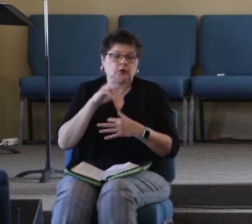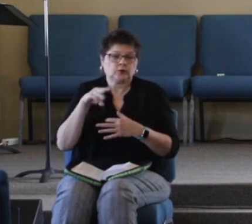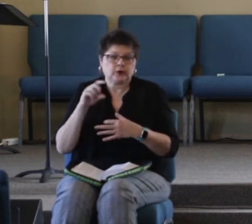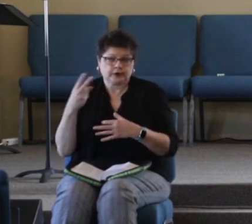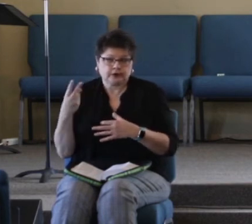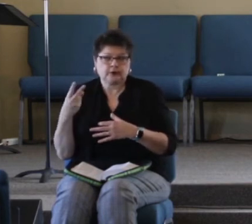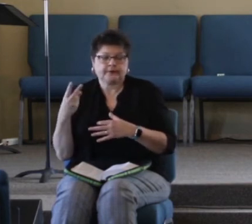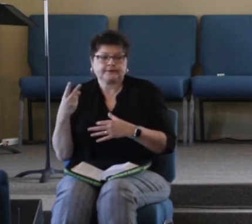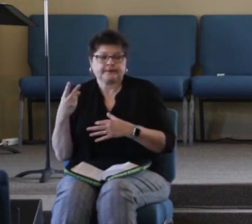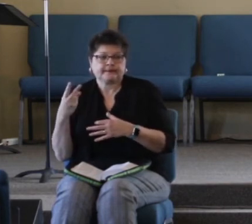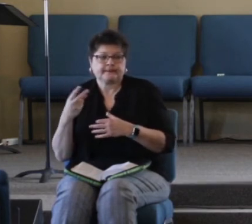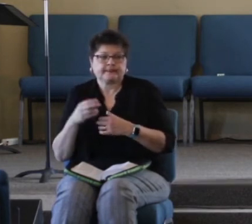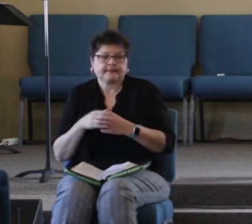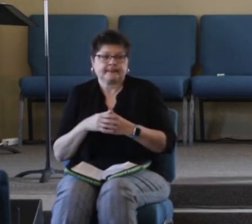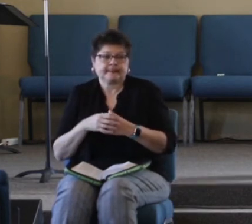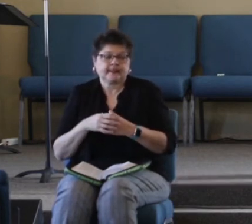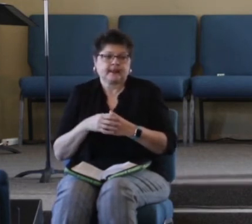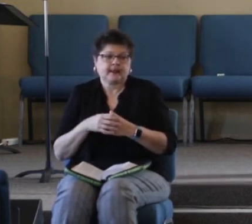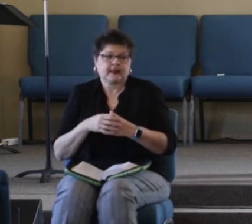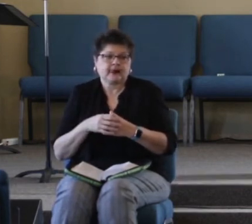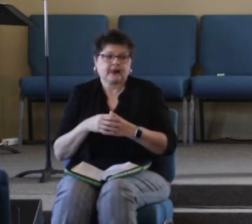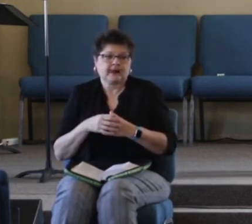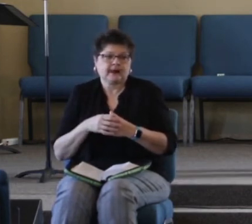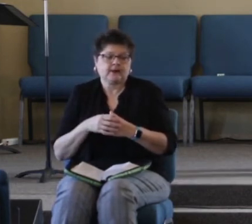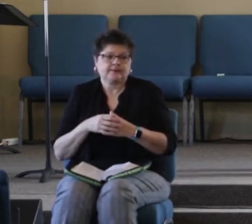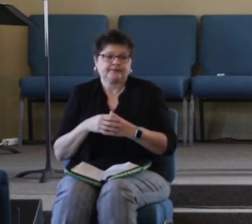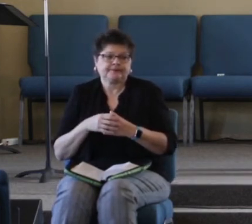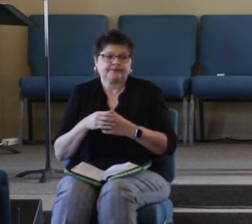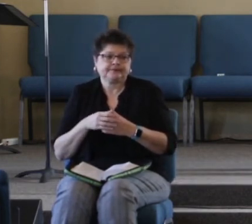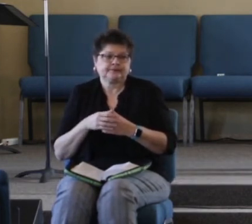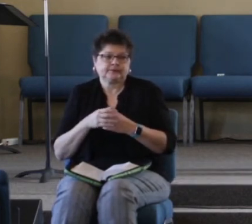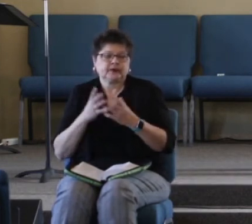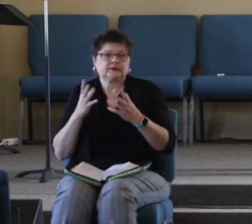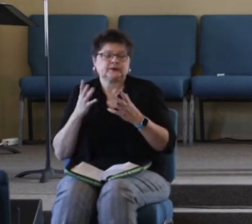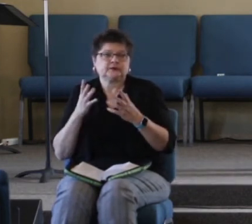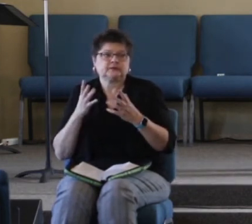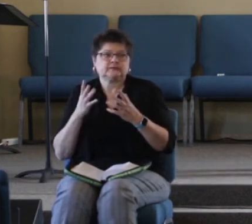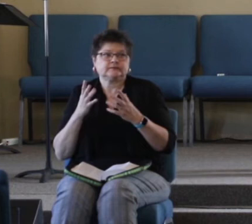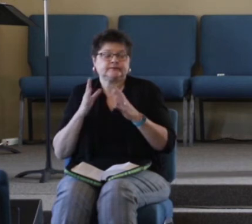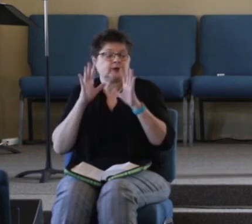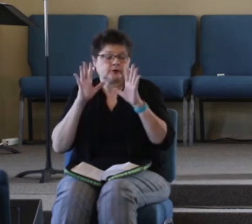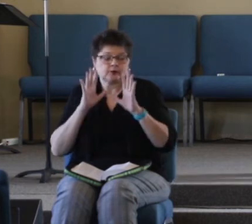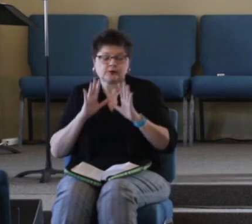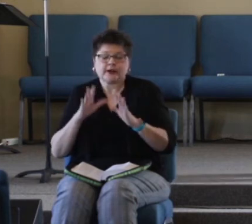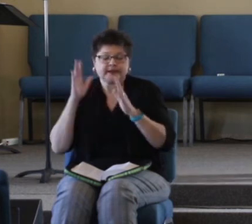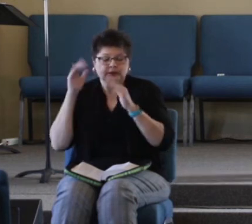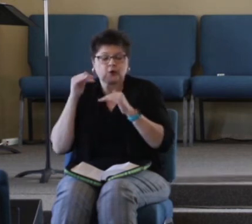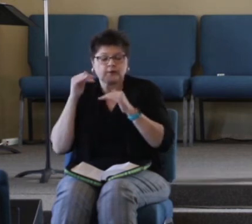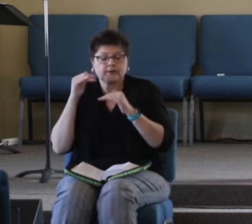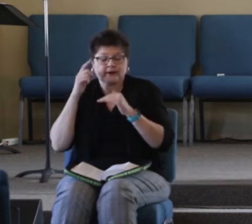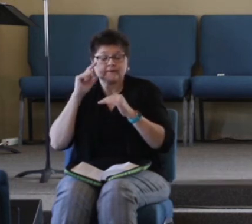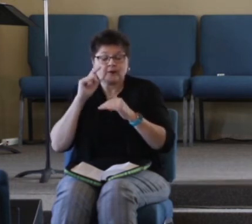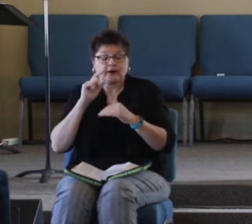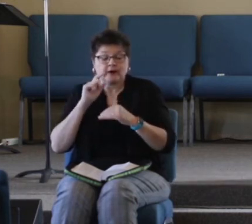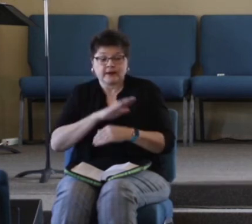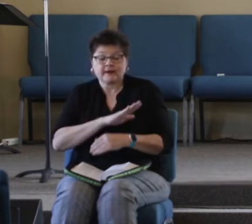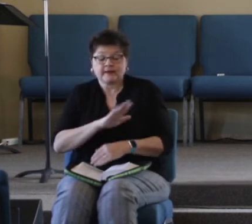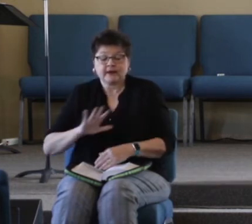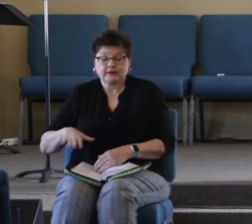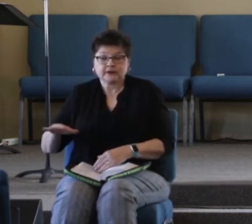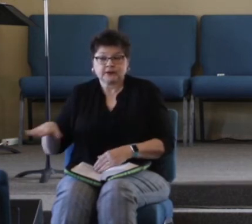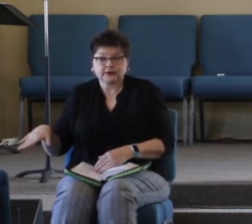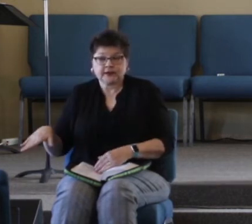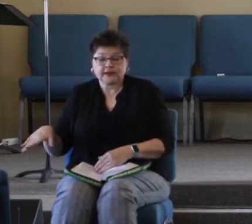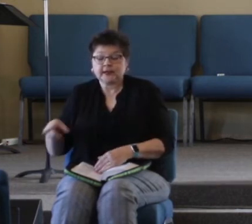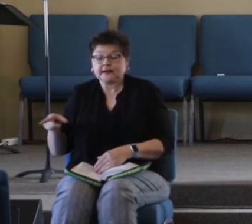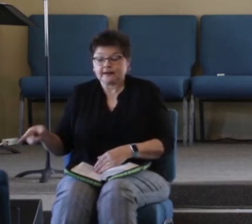Korean War time, a lot of them, their greatest hope for their kids were that they would be better